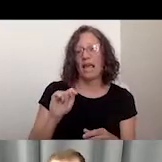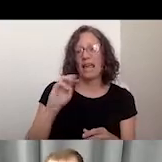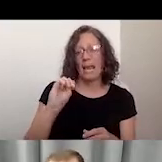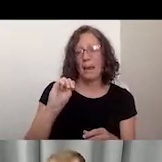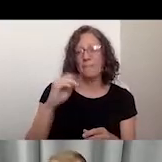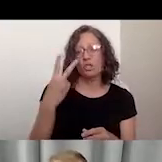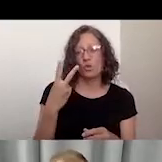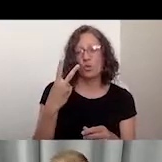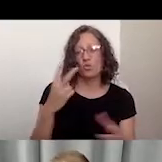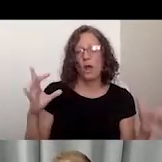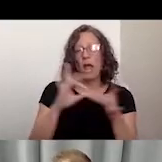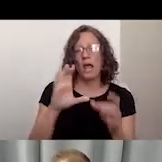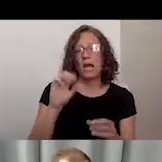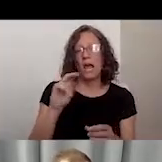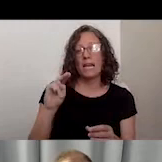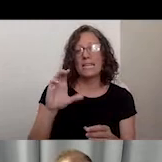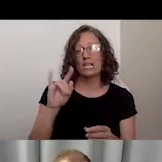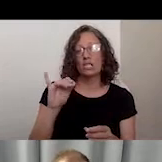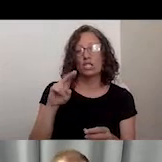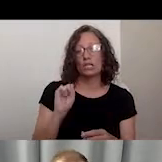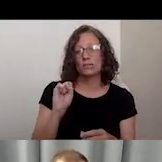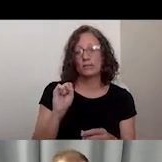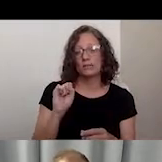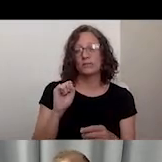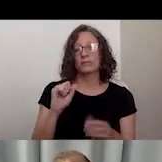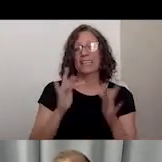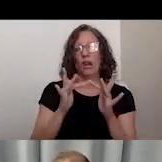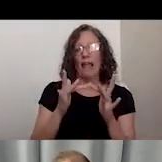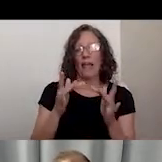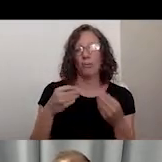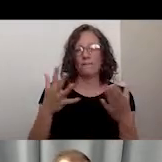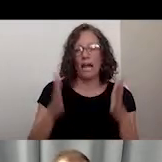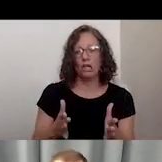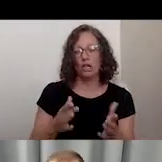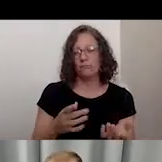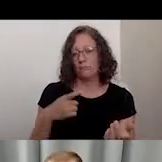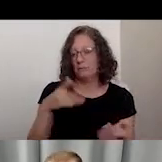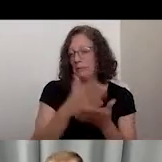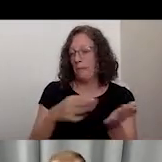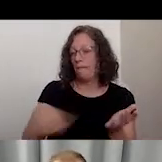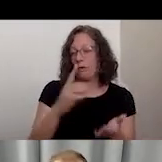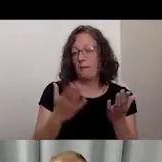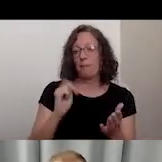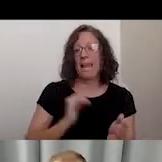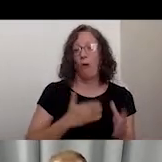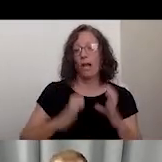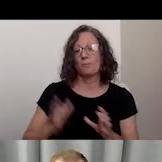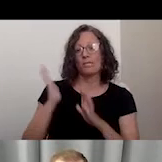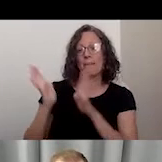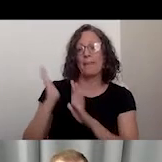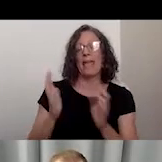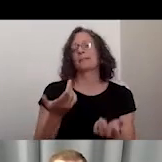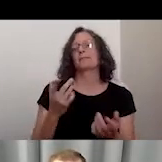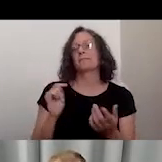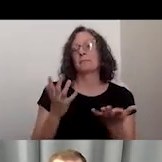an accounts manager at M2 Connections, which is an internet provider in the area. Some of